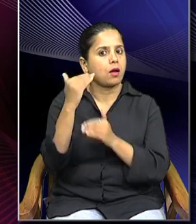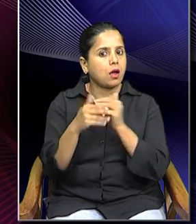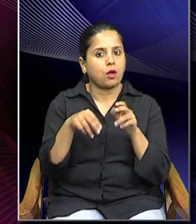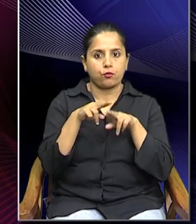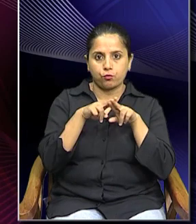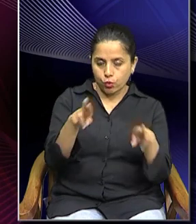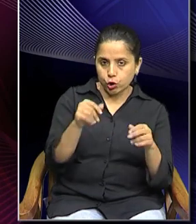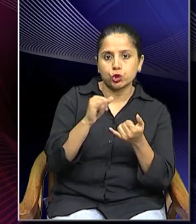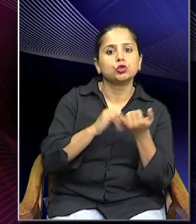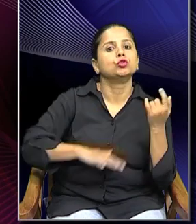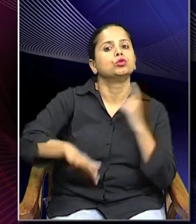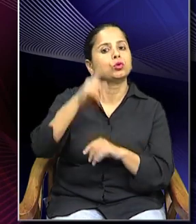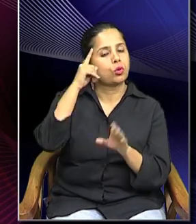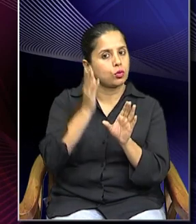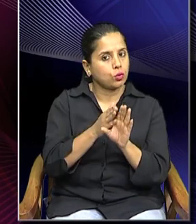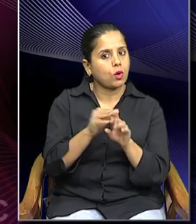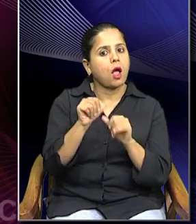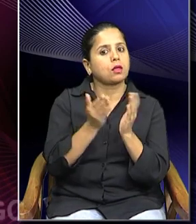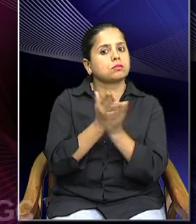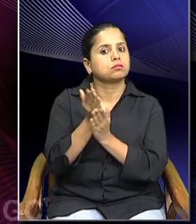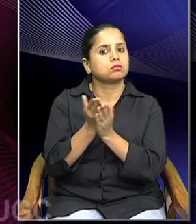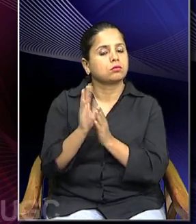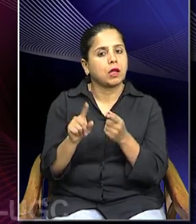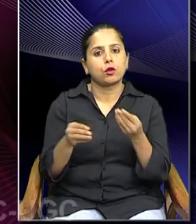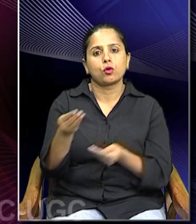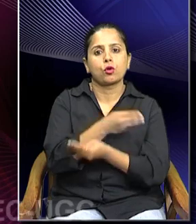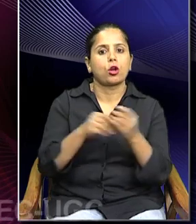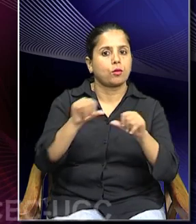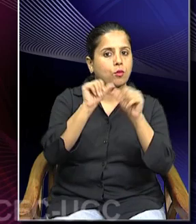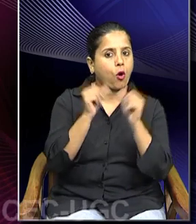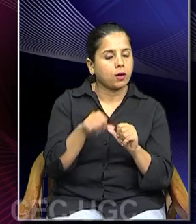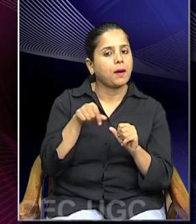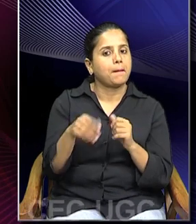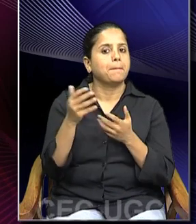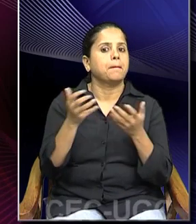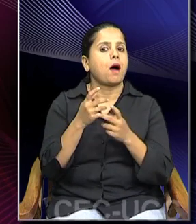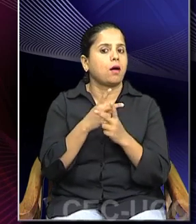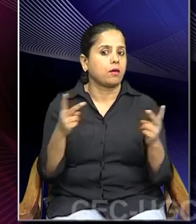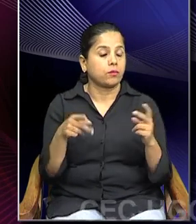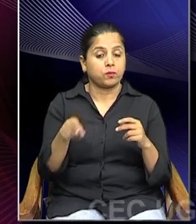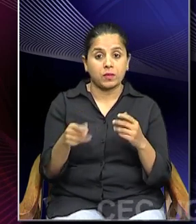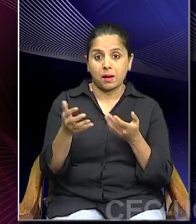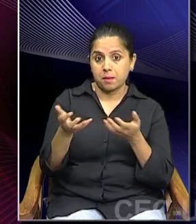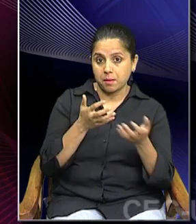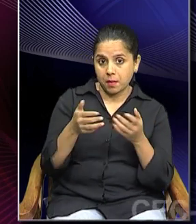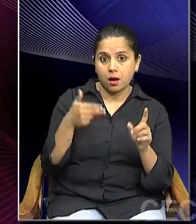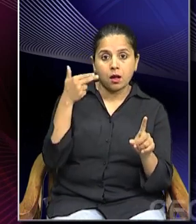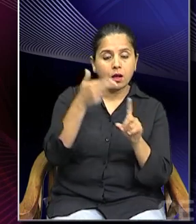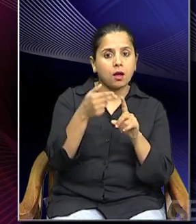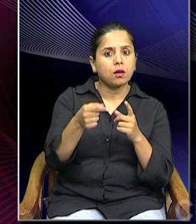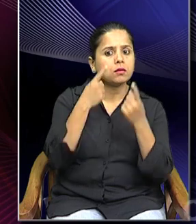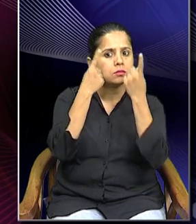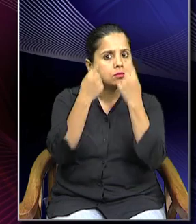fuller sociological alternative to the economic model of the market. Market is